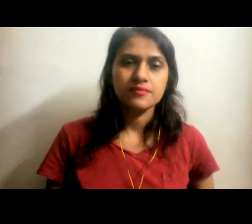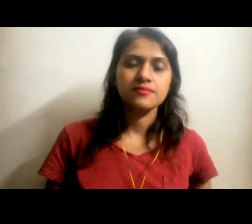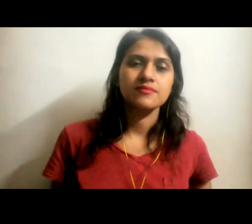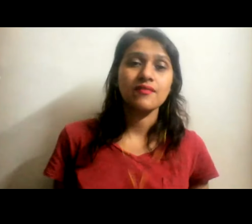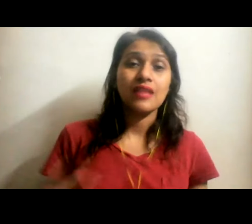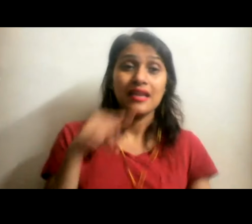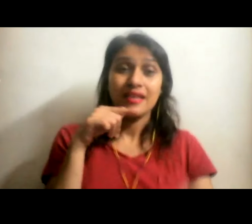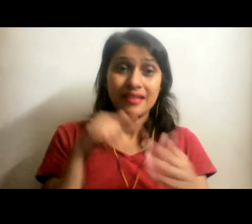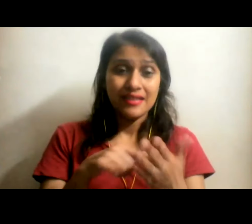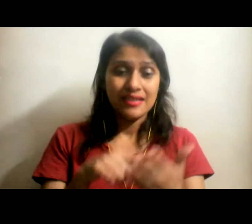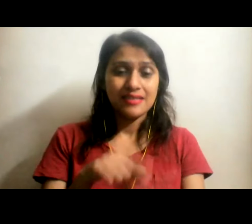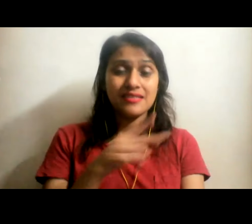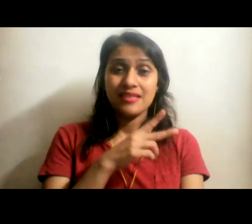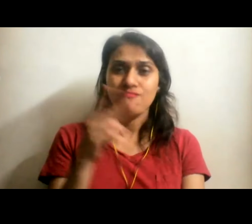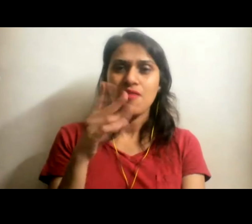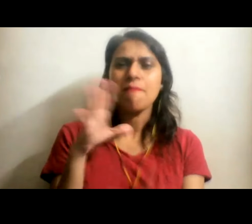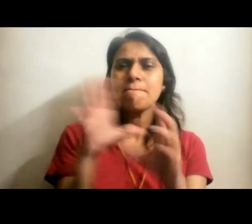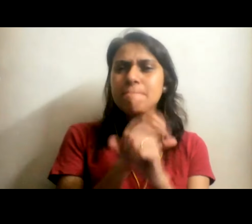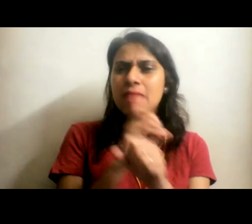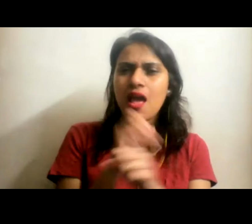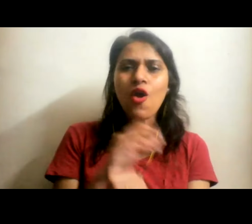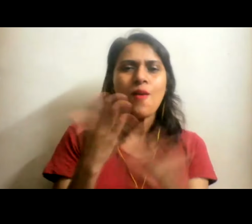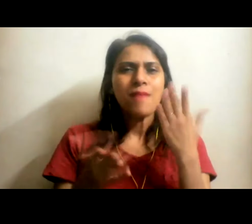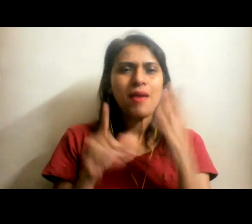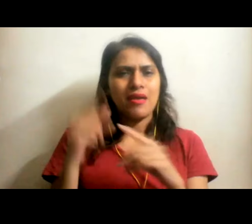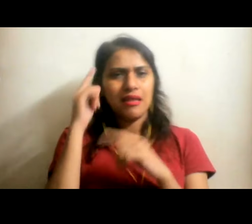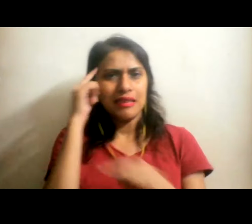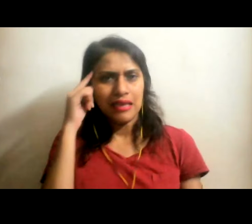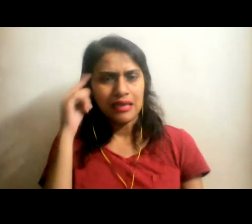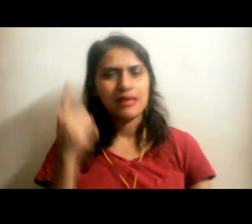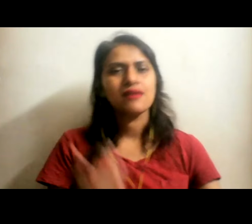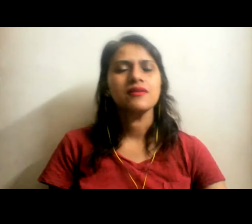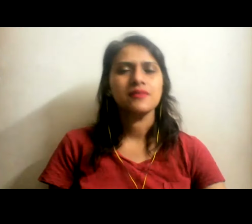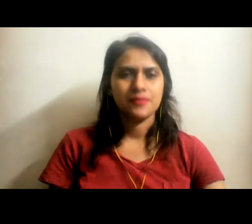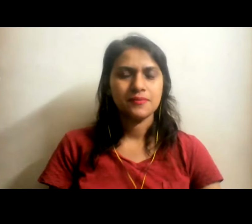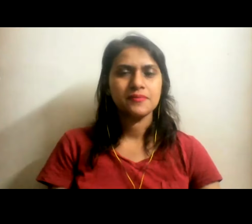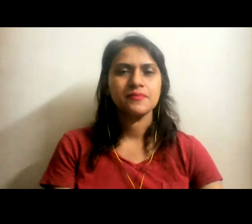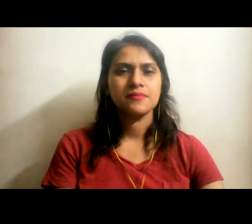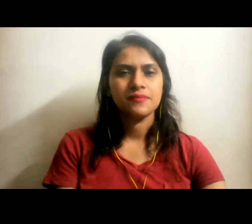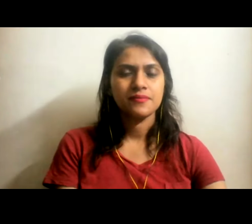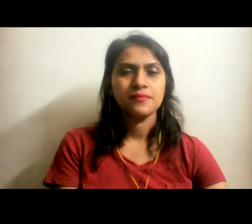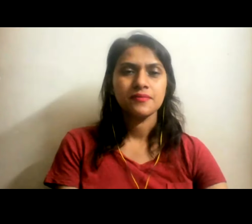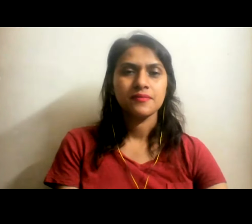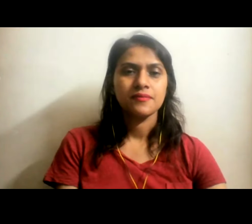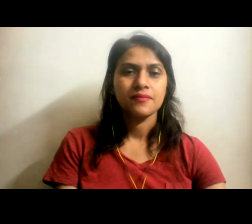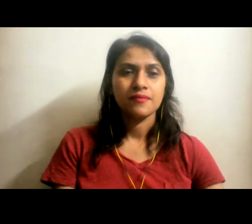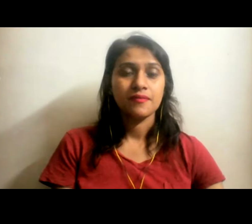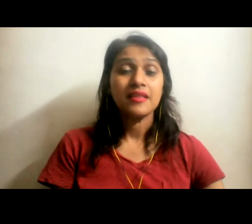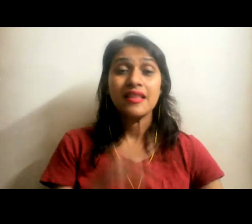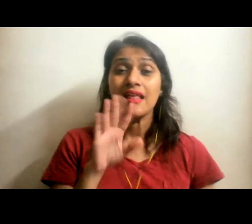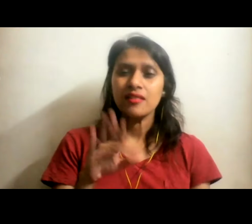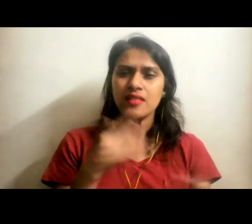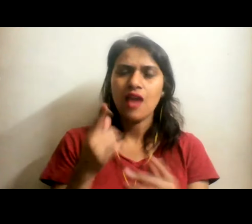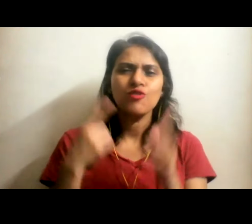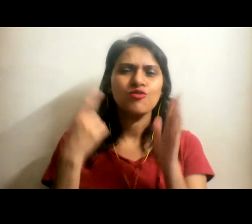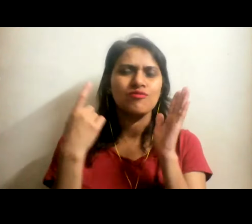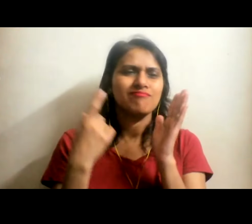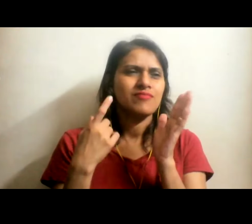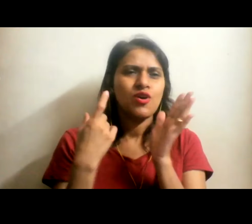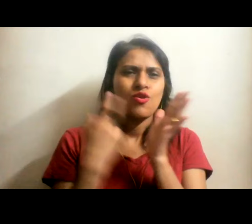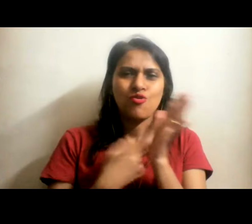you are maybe missing out, and you may be not thinking about. And then there are the issue of ethics which come up, especially when